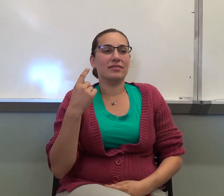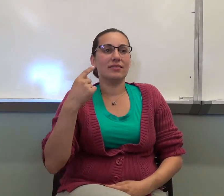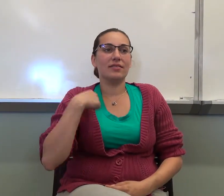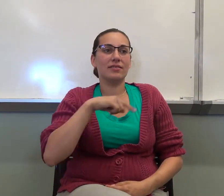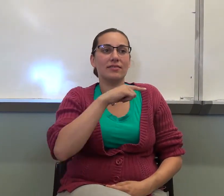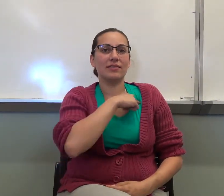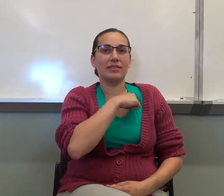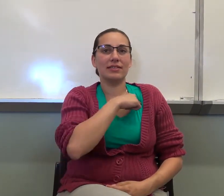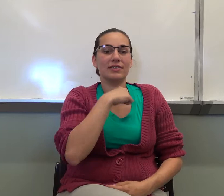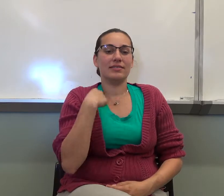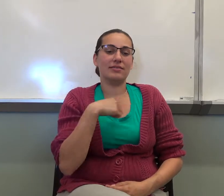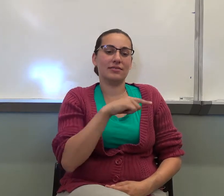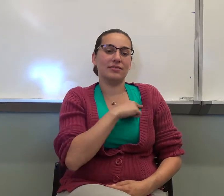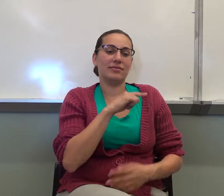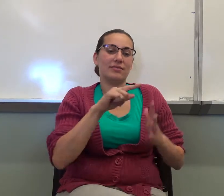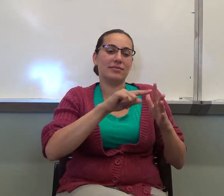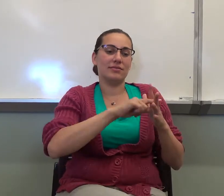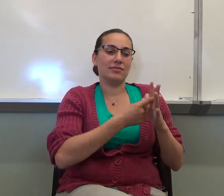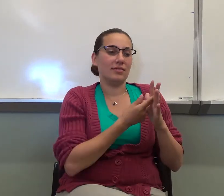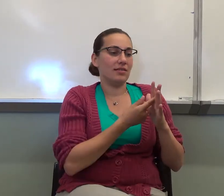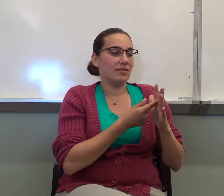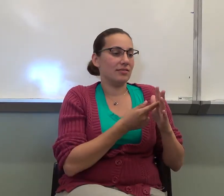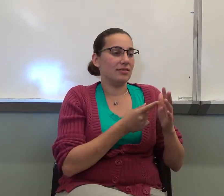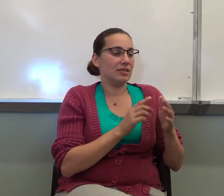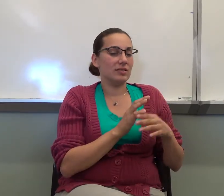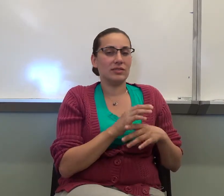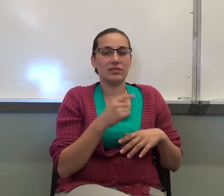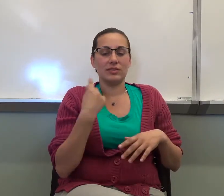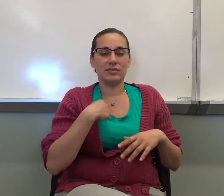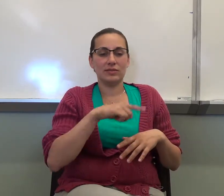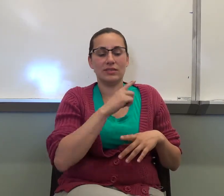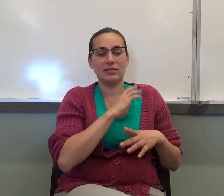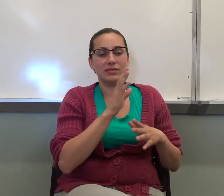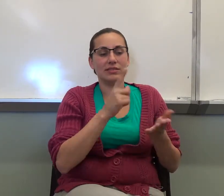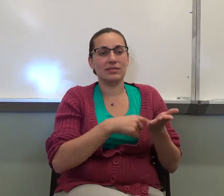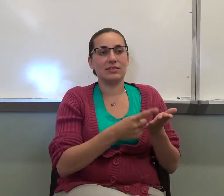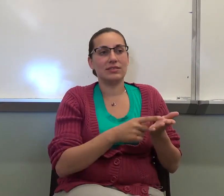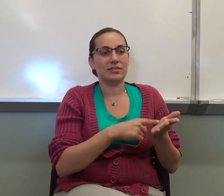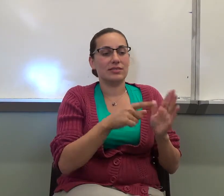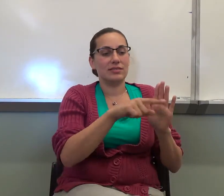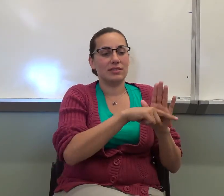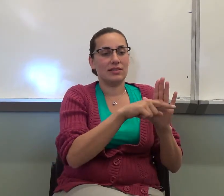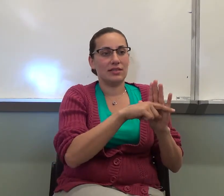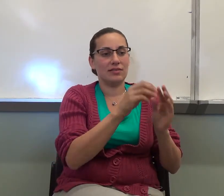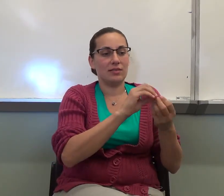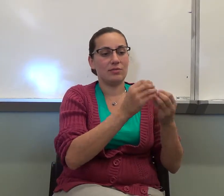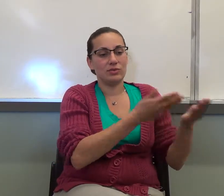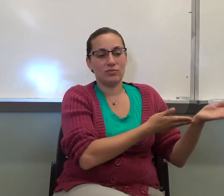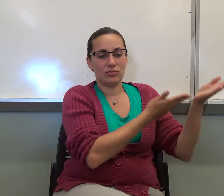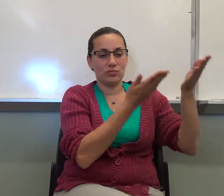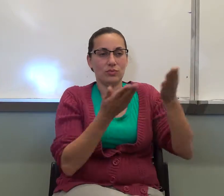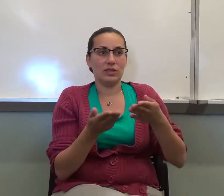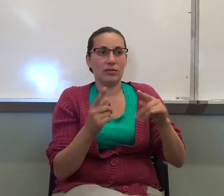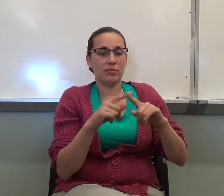talking about bringing in negative numbers. We did bring in a negative number there, but let's expand it a little bit.